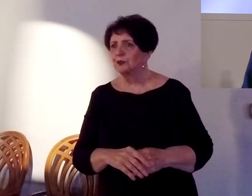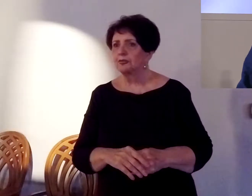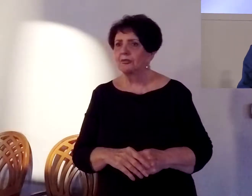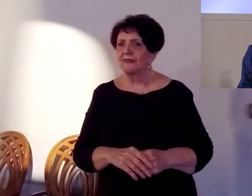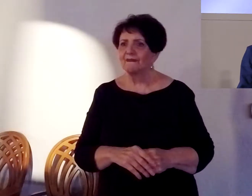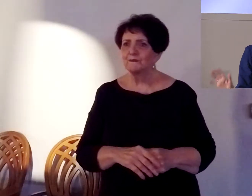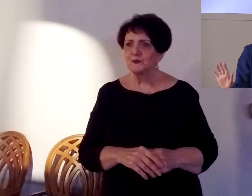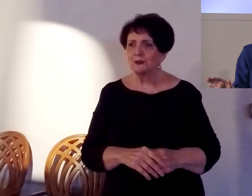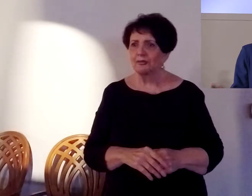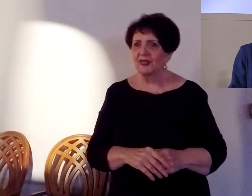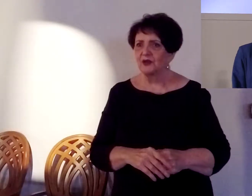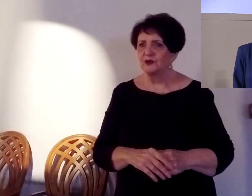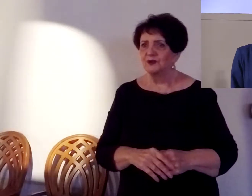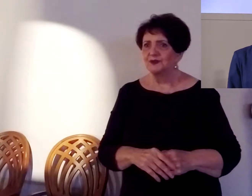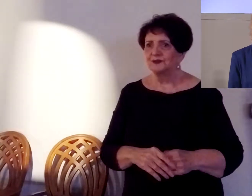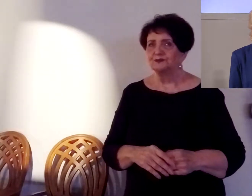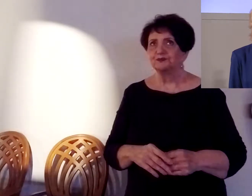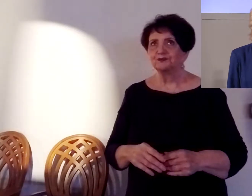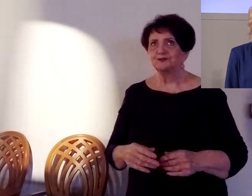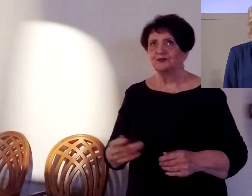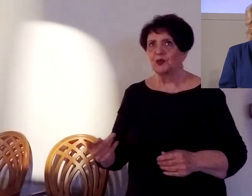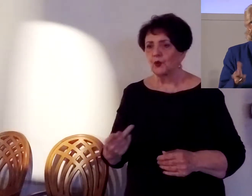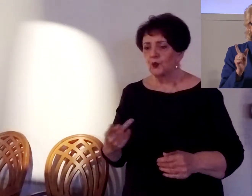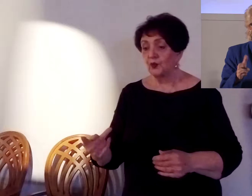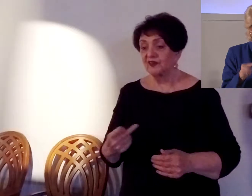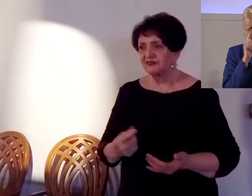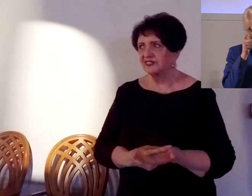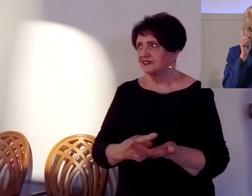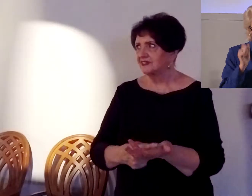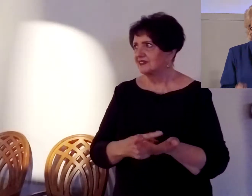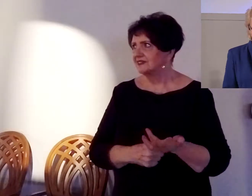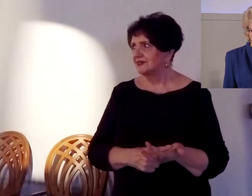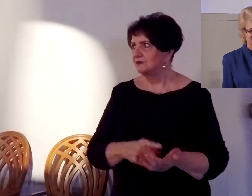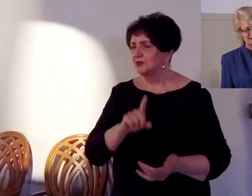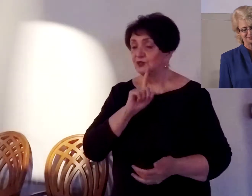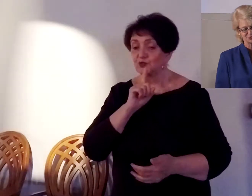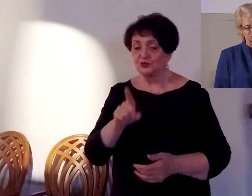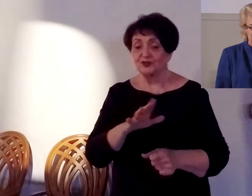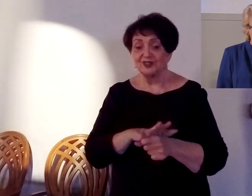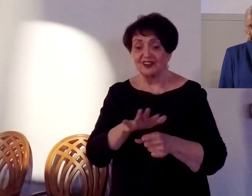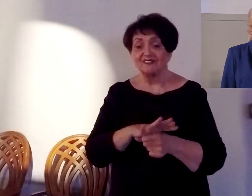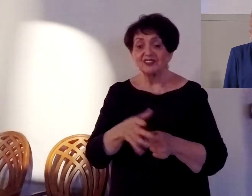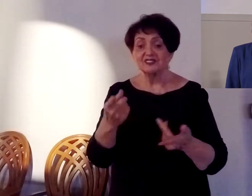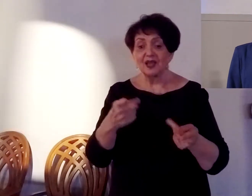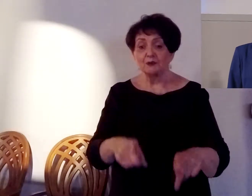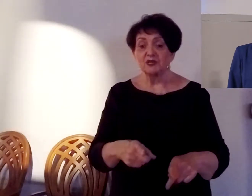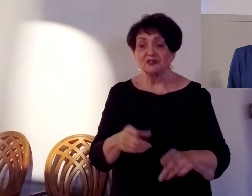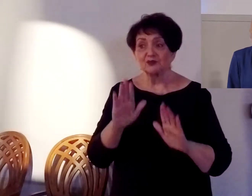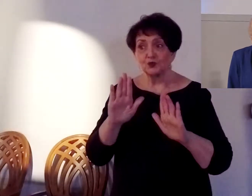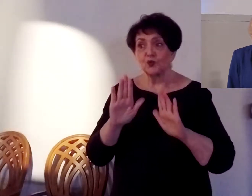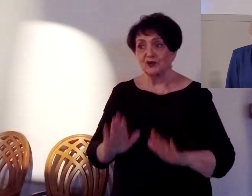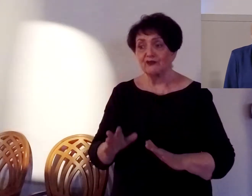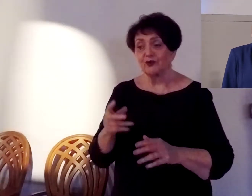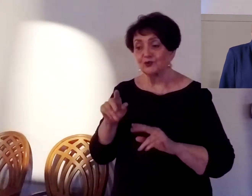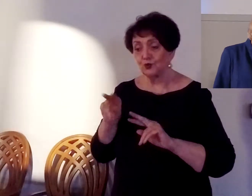And we've talked about it and teased about it, he and I, and so sure enough, that's actually happening. It's fabulous to watch.